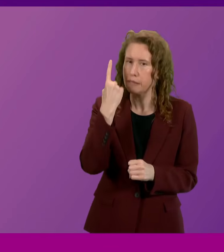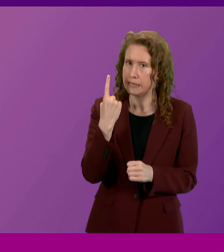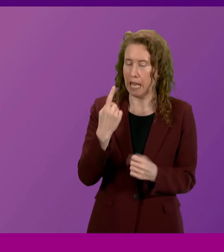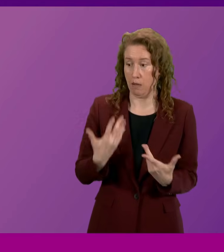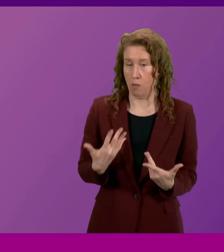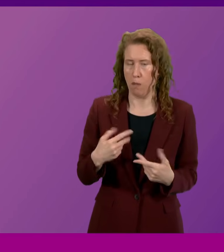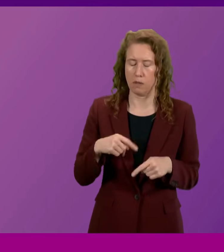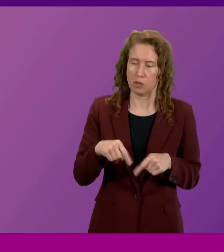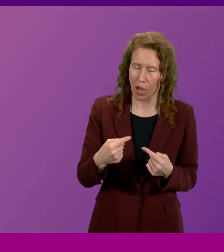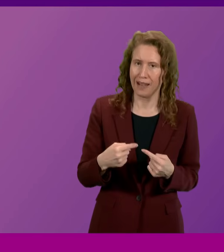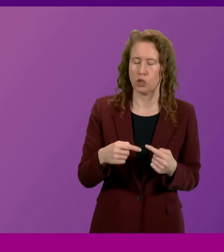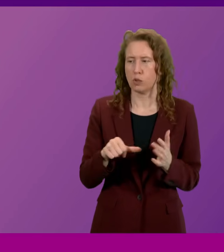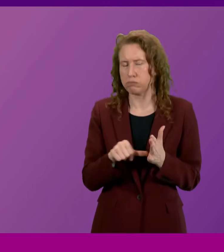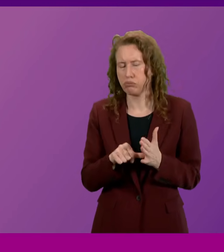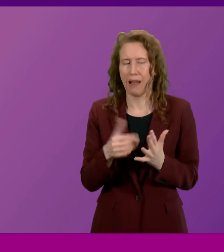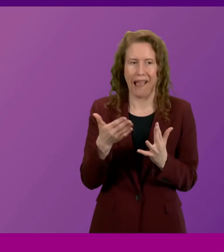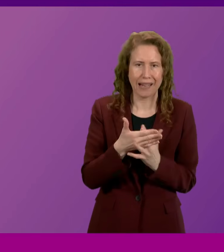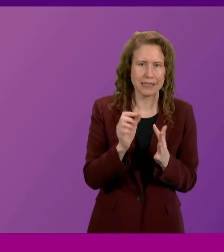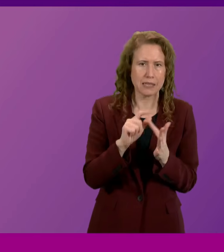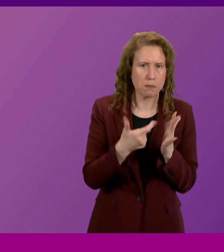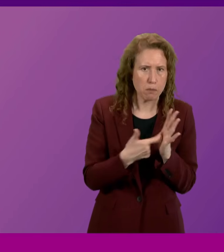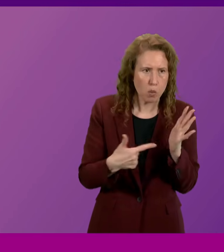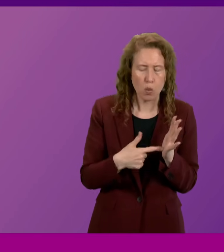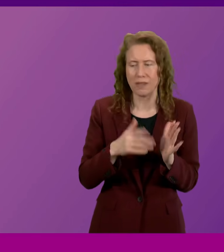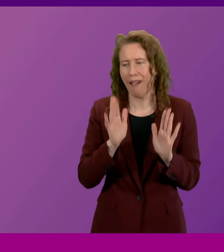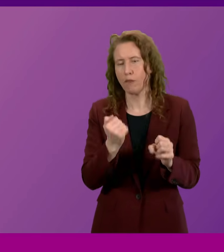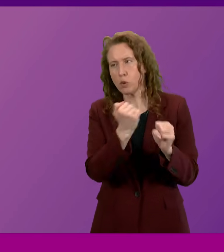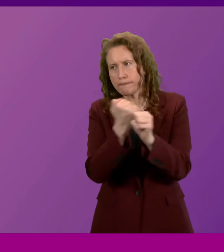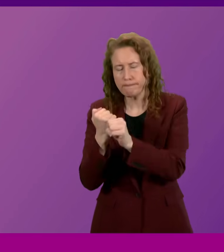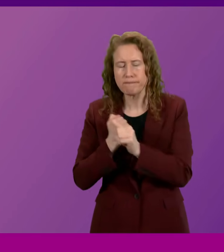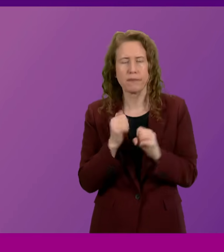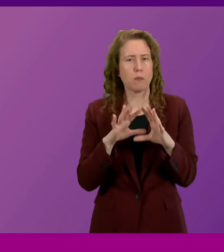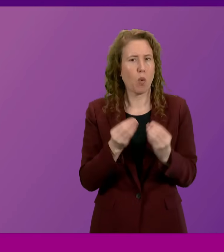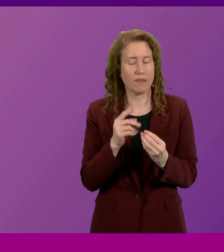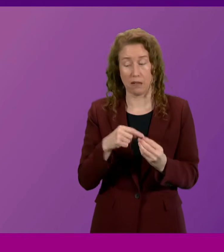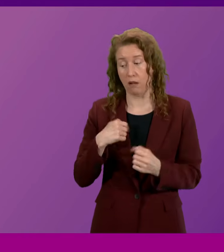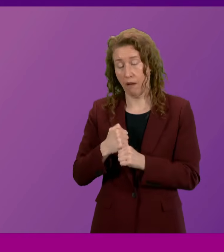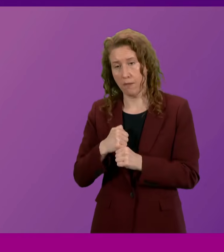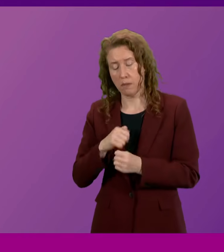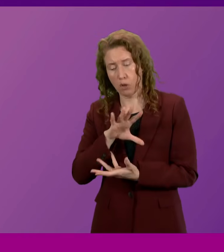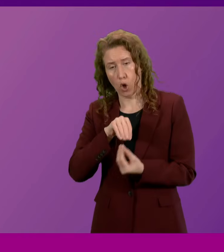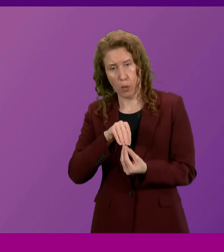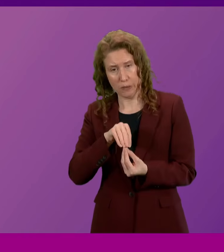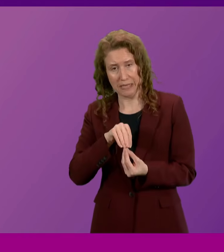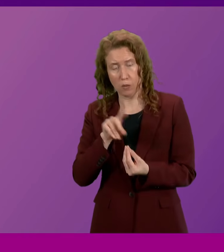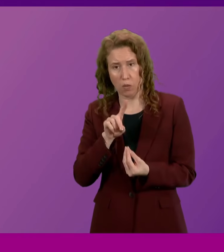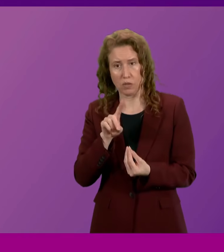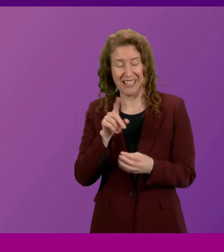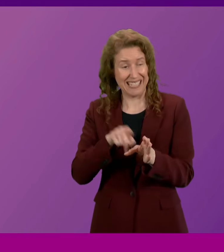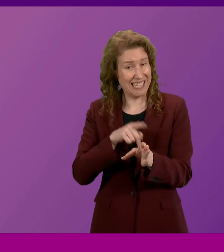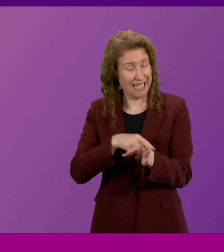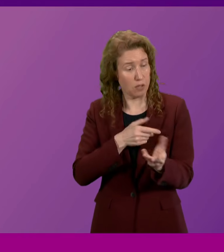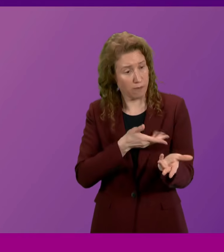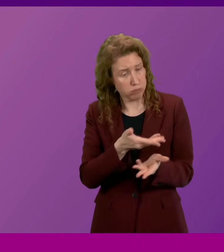the challenges about access to the port and the necessity of redevelopment, and the Government has concluded, after years